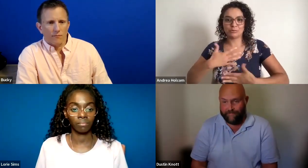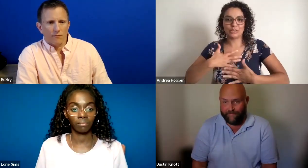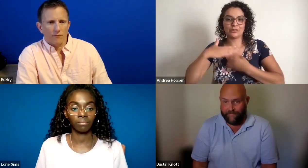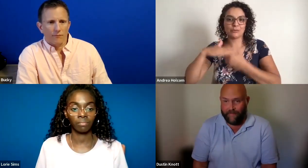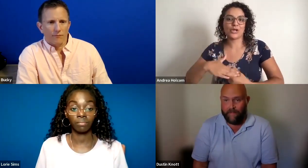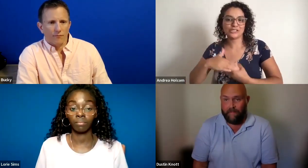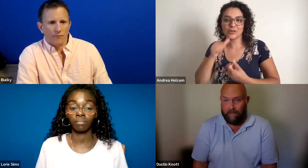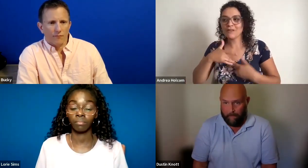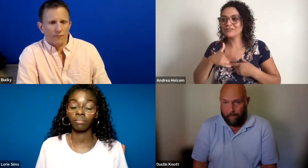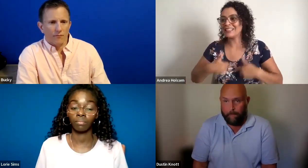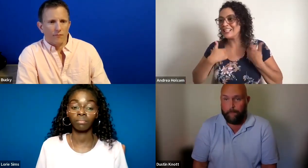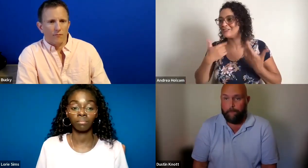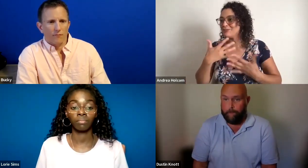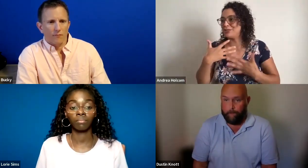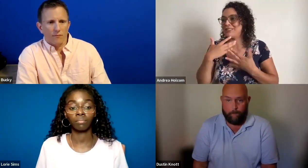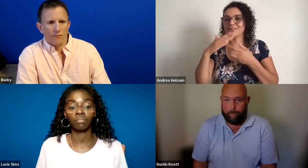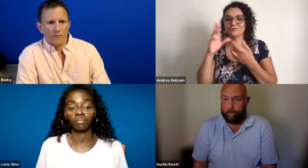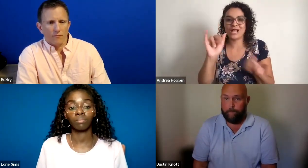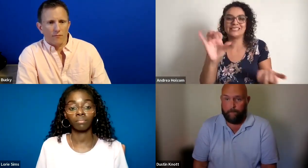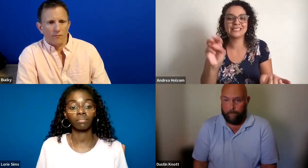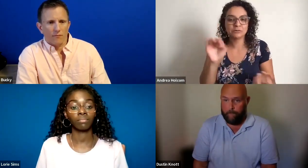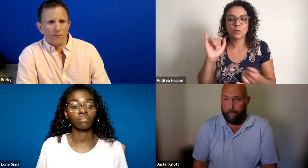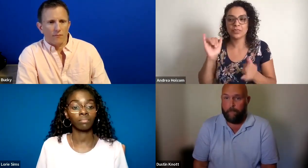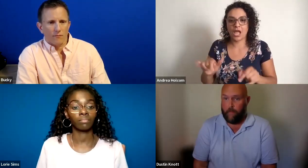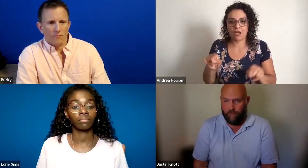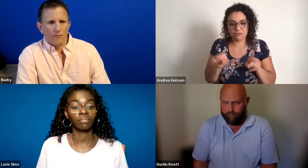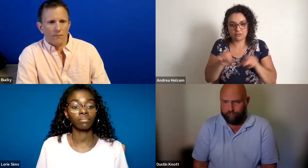training but still they don't have to, the white